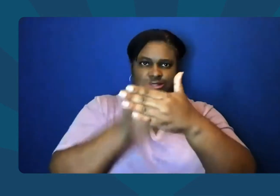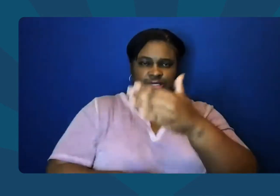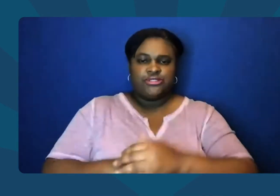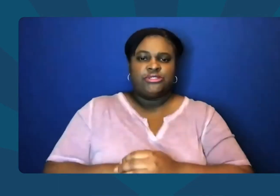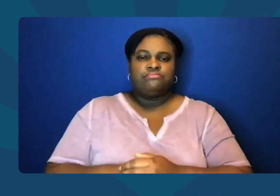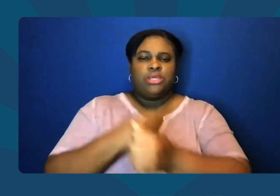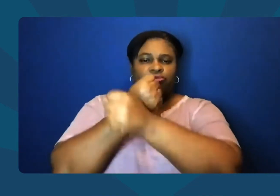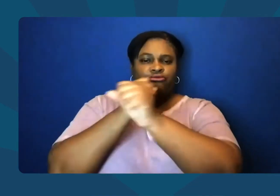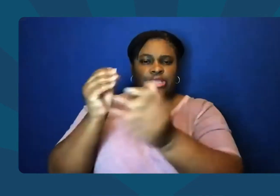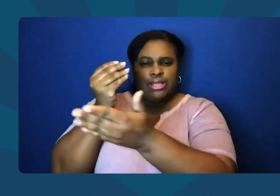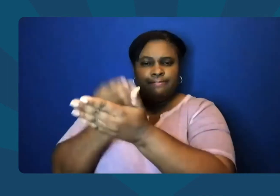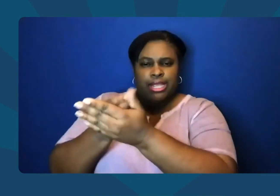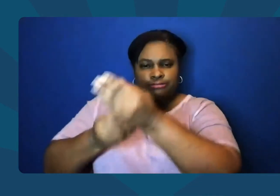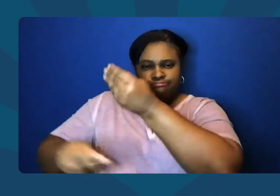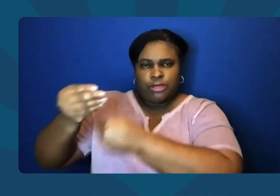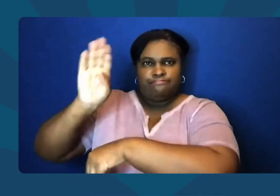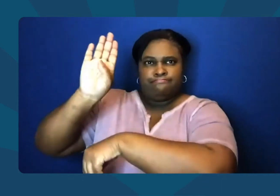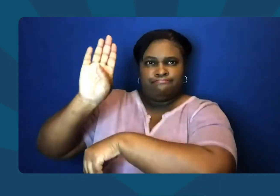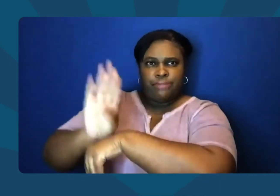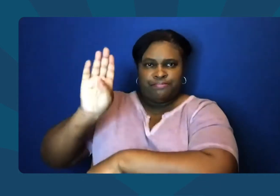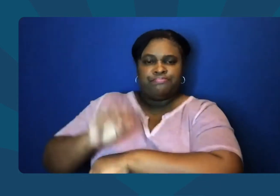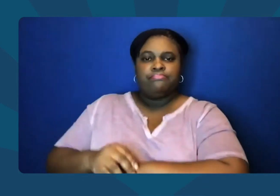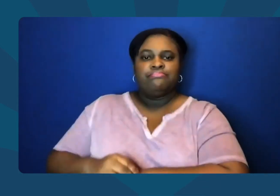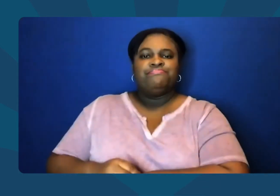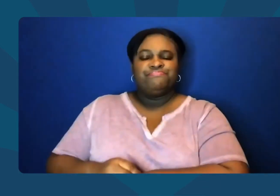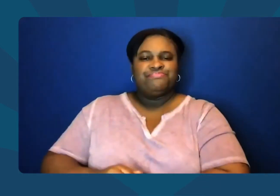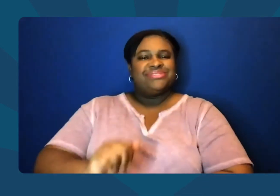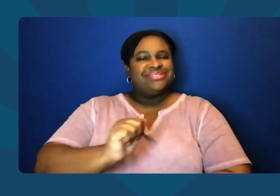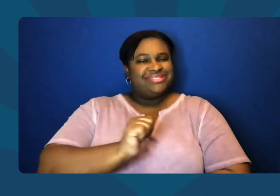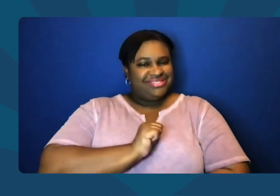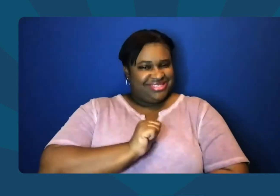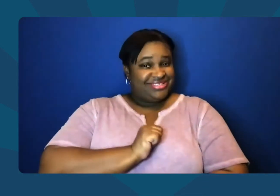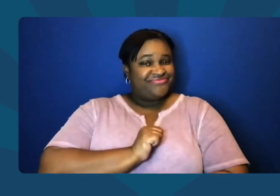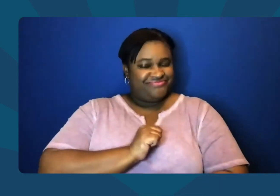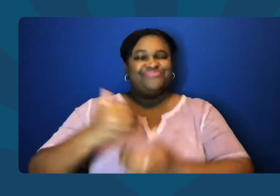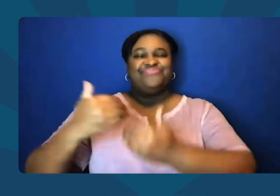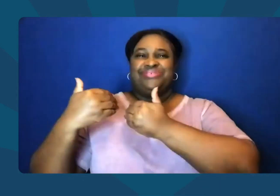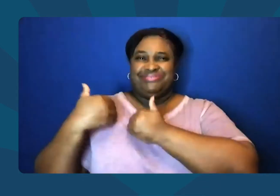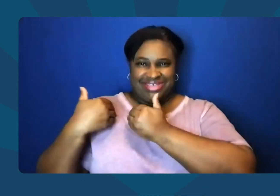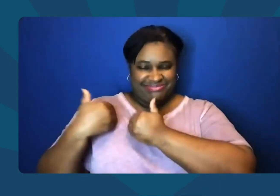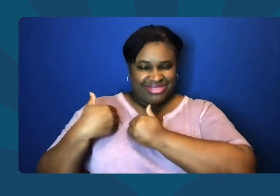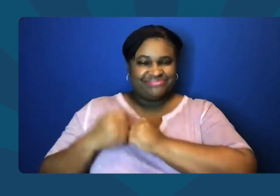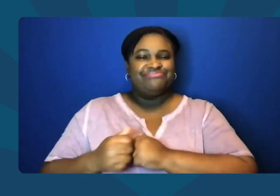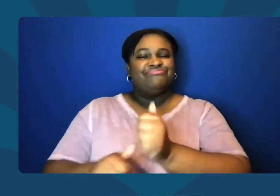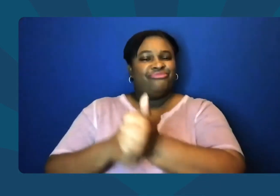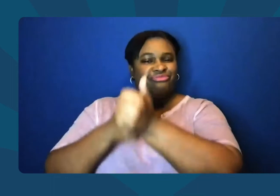personal responsibility, and rule of law.